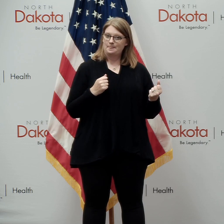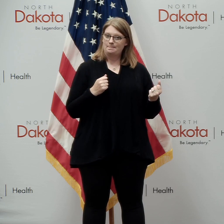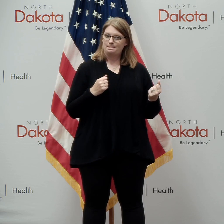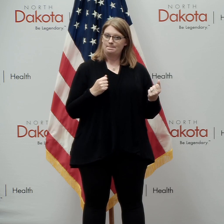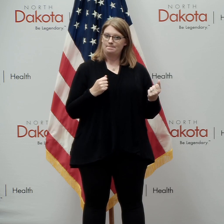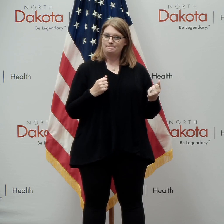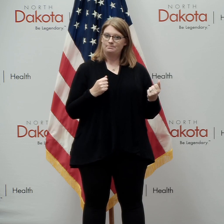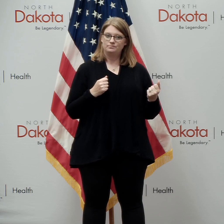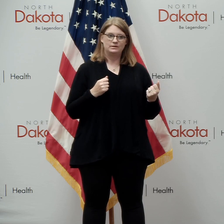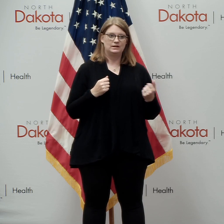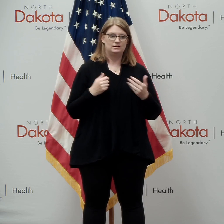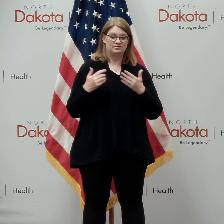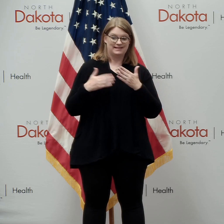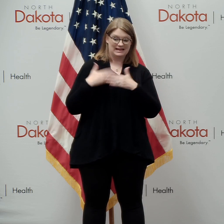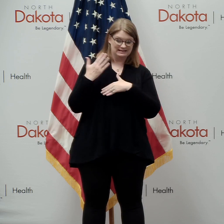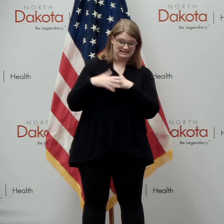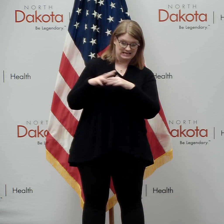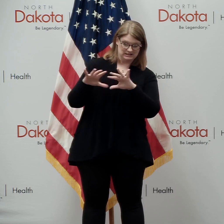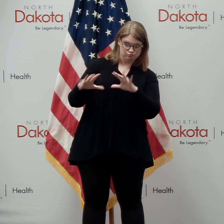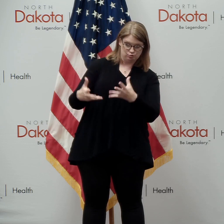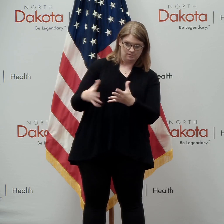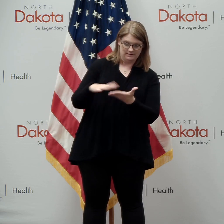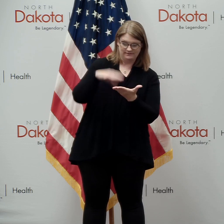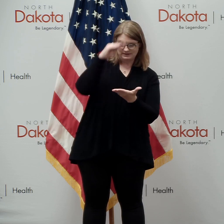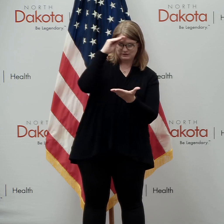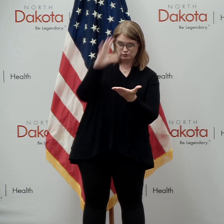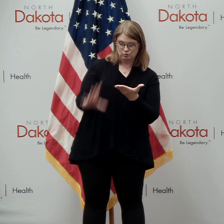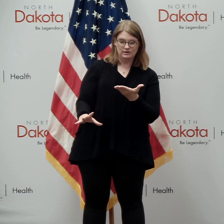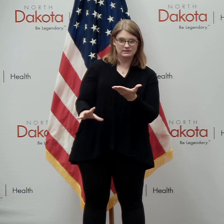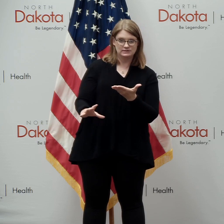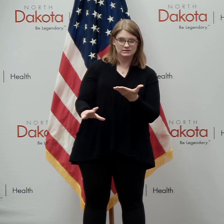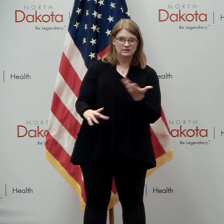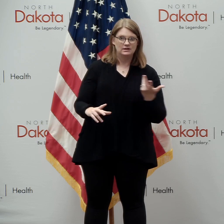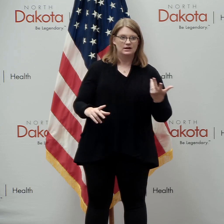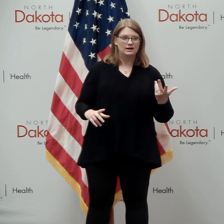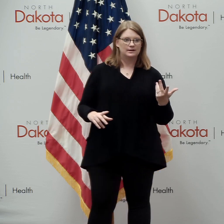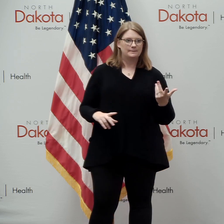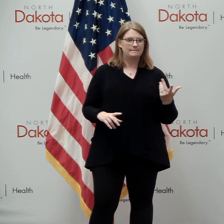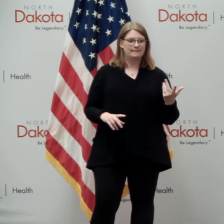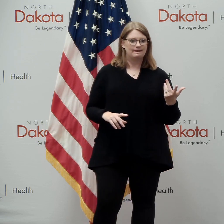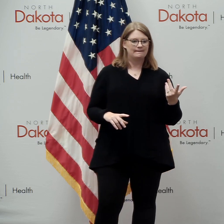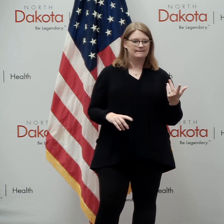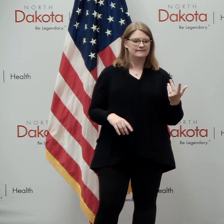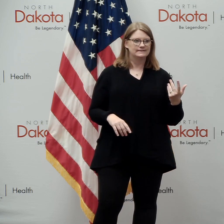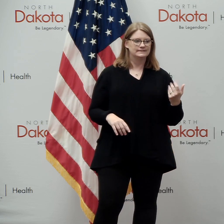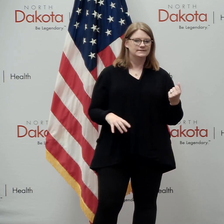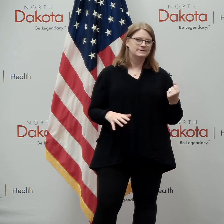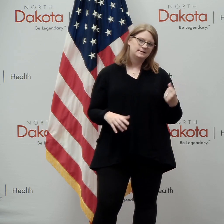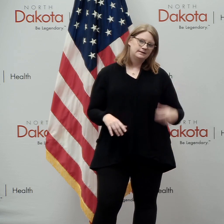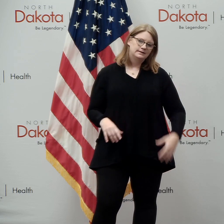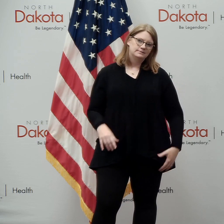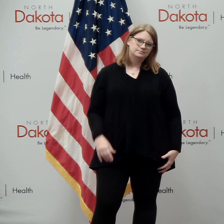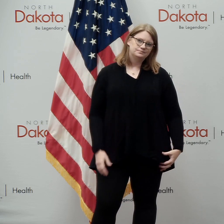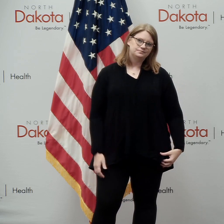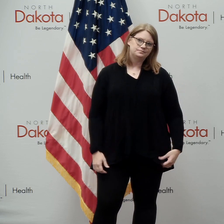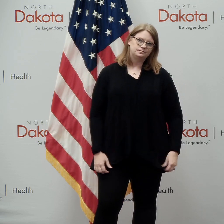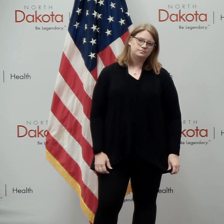all of our next generation of students that there's a time for if somebody